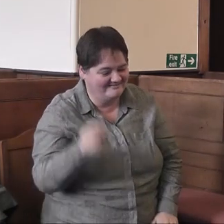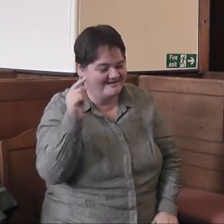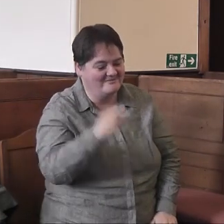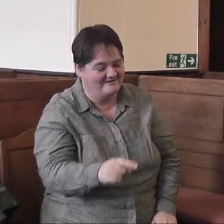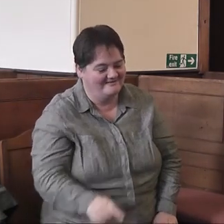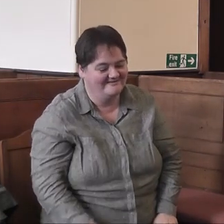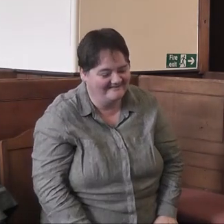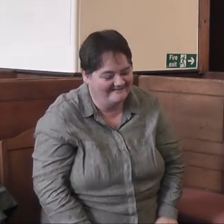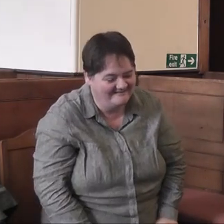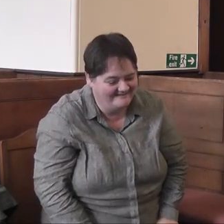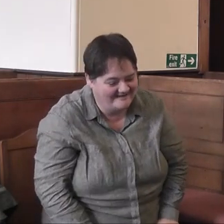that one.